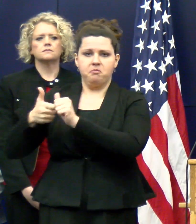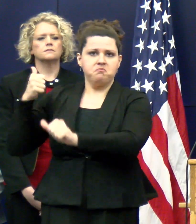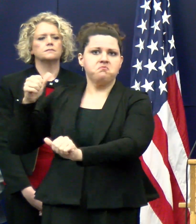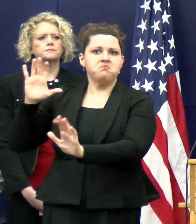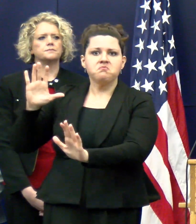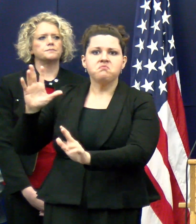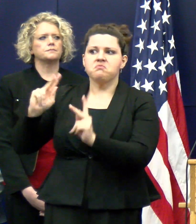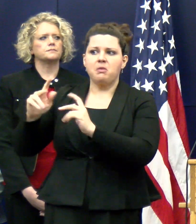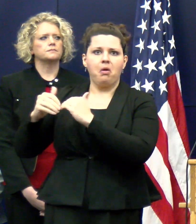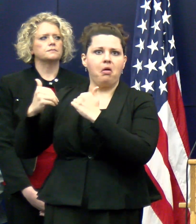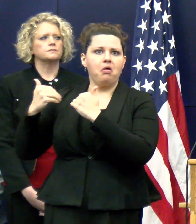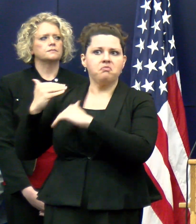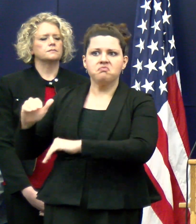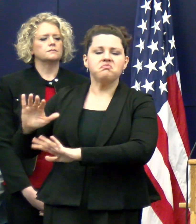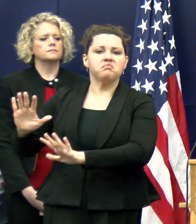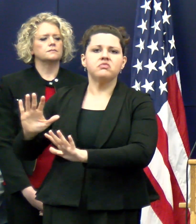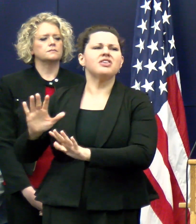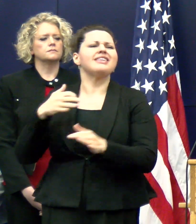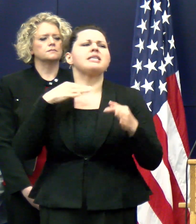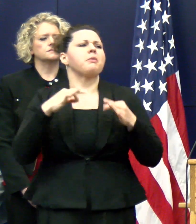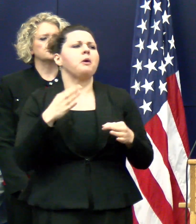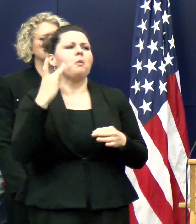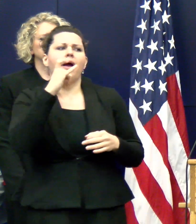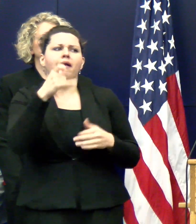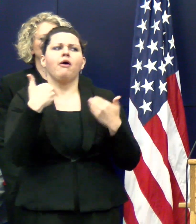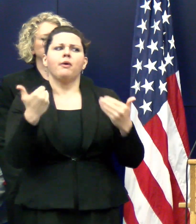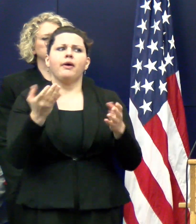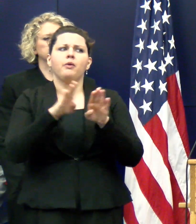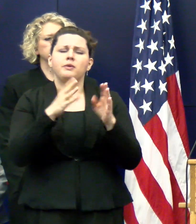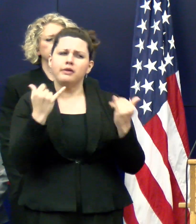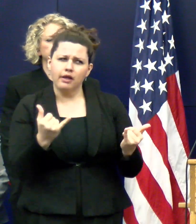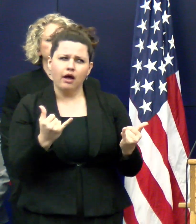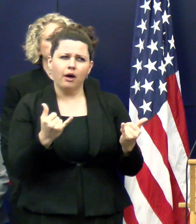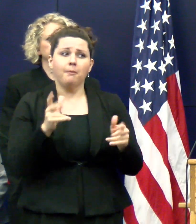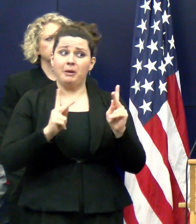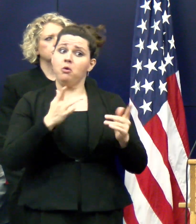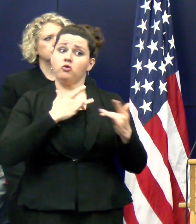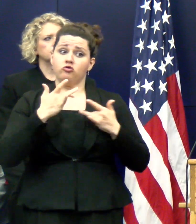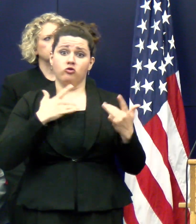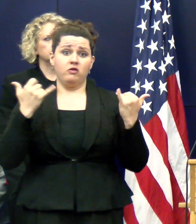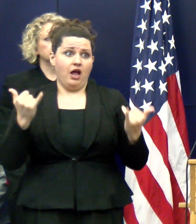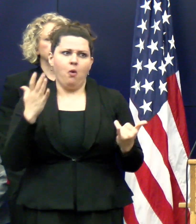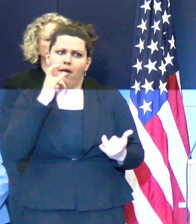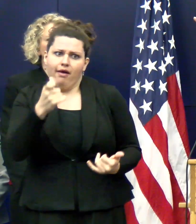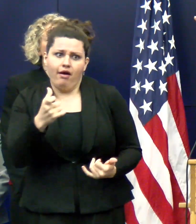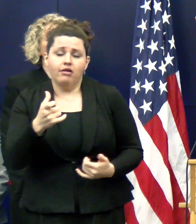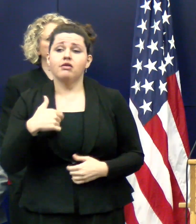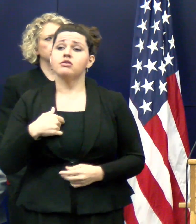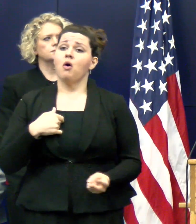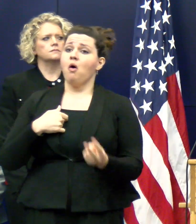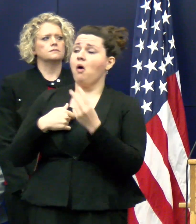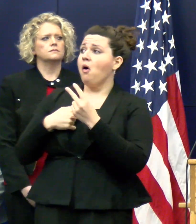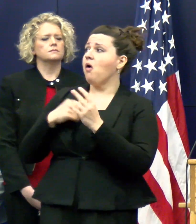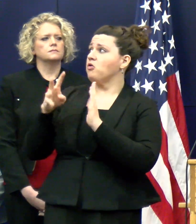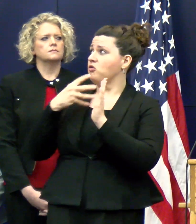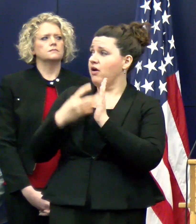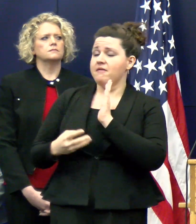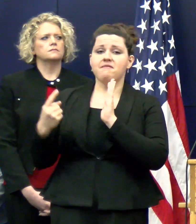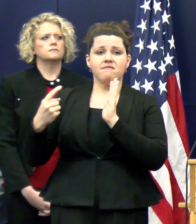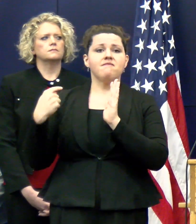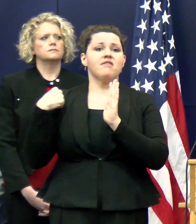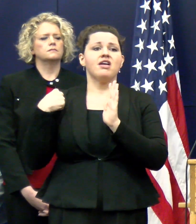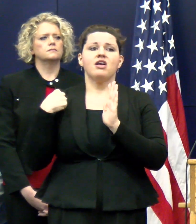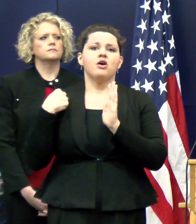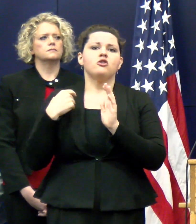to mitigate this ahead of time? Just explain that logic to people. Yeah. If people are concerned, why not do that? So if you look up here at the graph, we're trying to